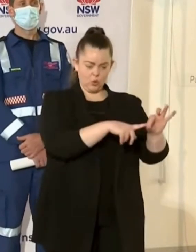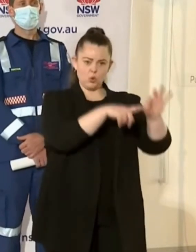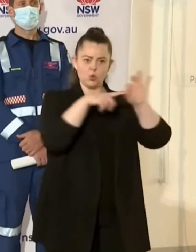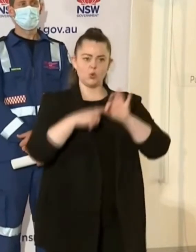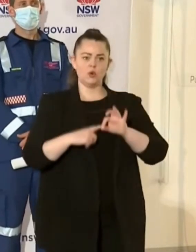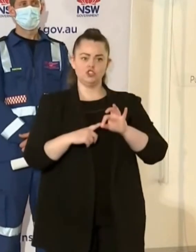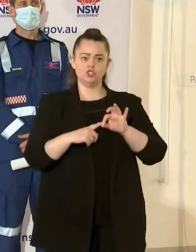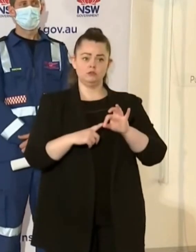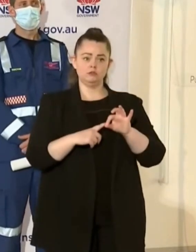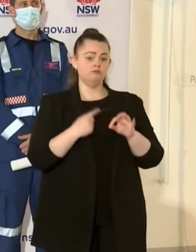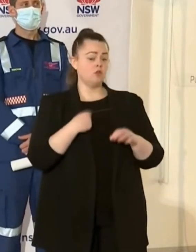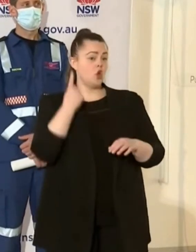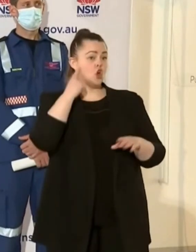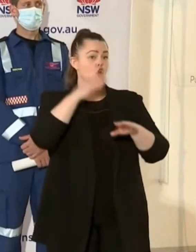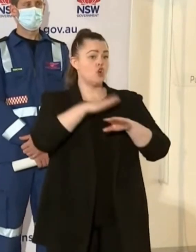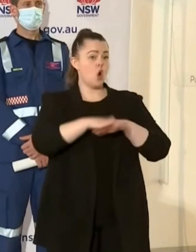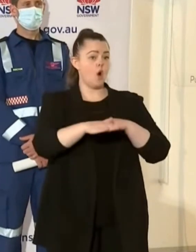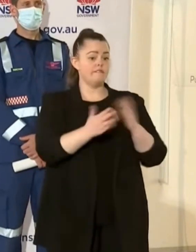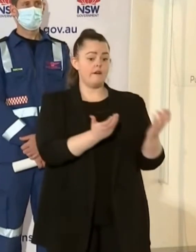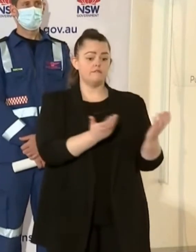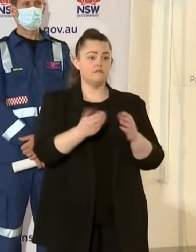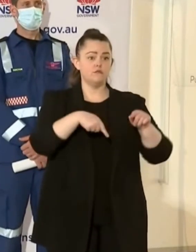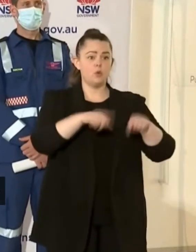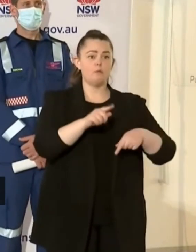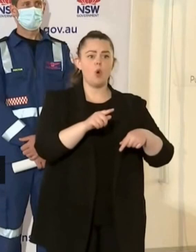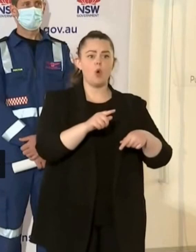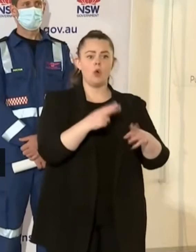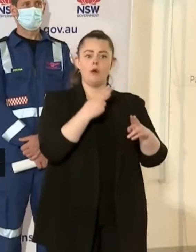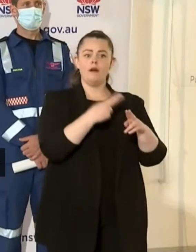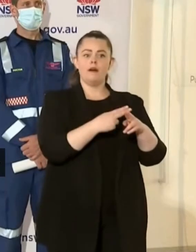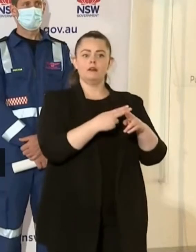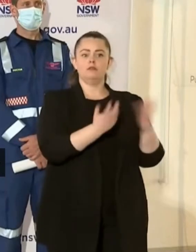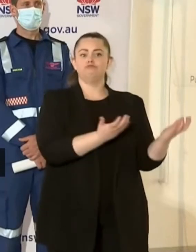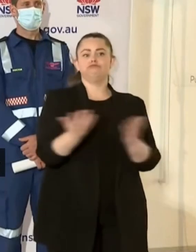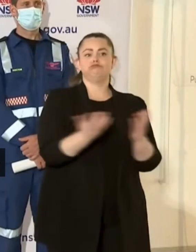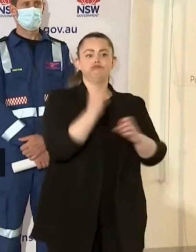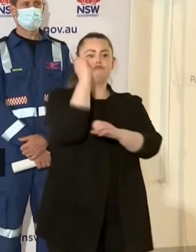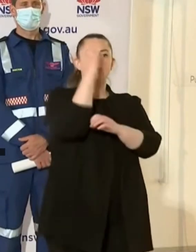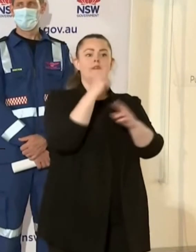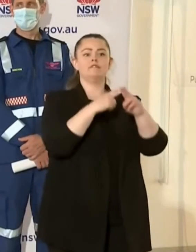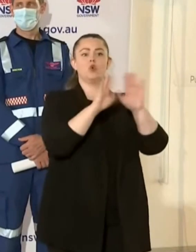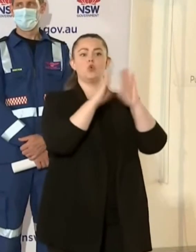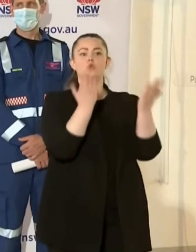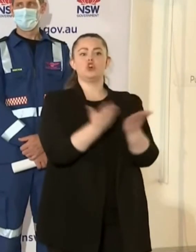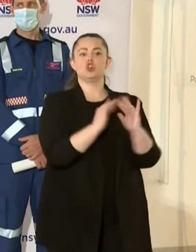the football authorities on the World Cup game that they'd like to play in Sydney next month?